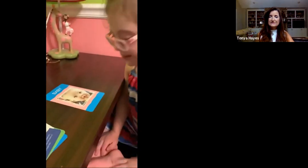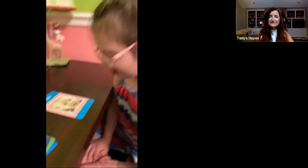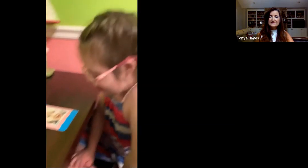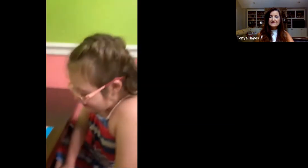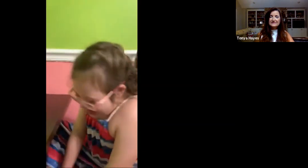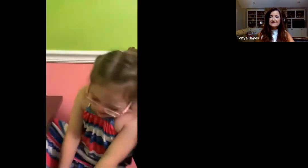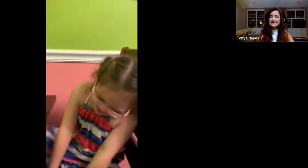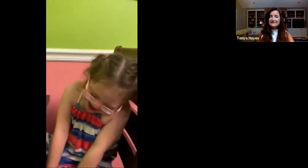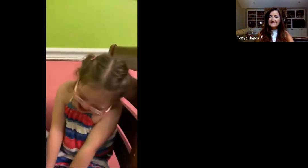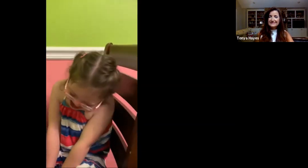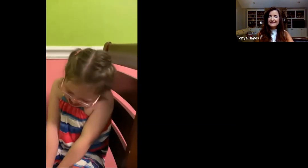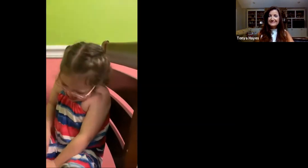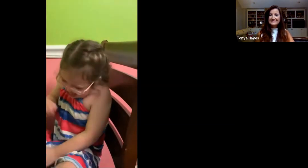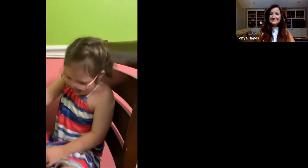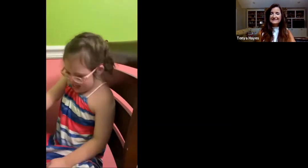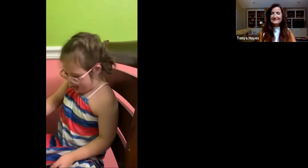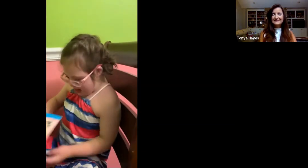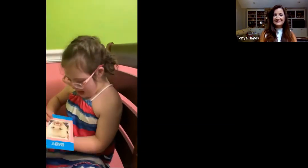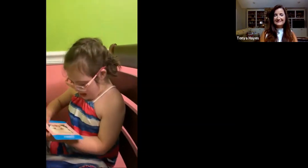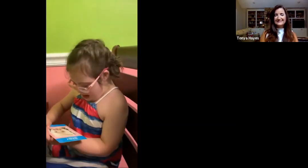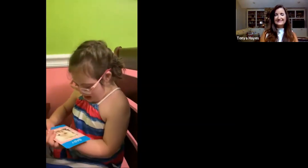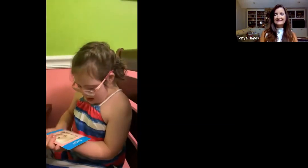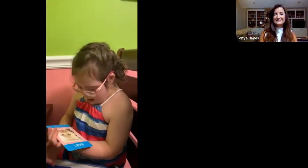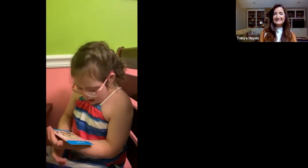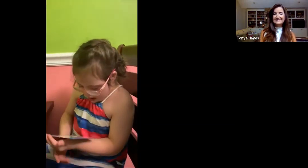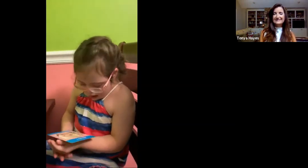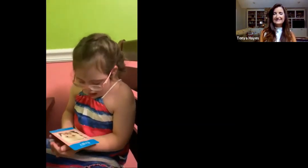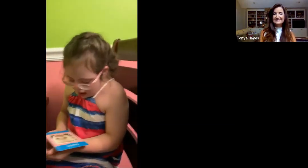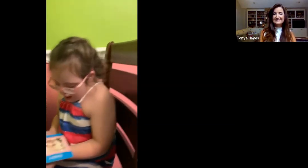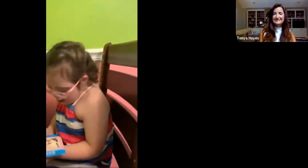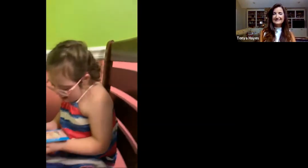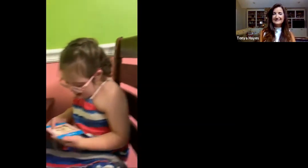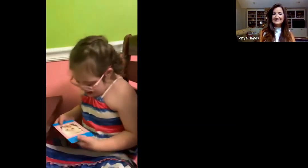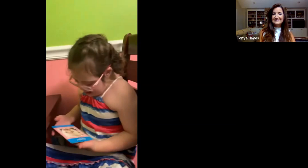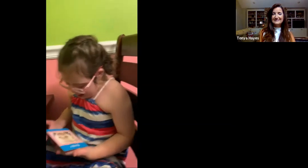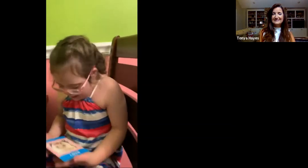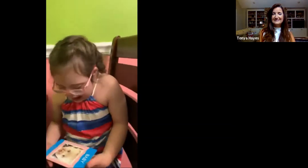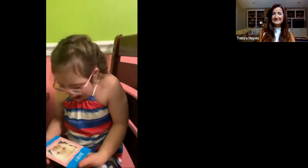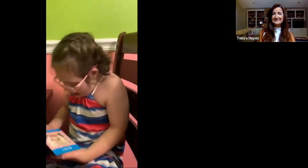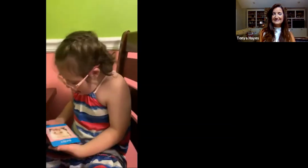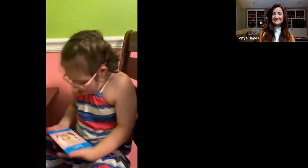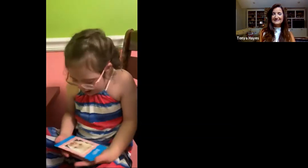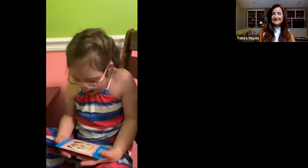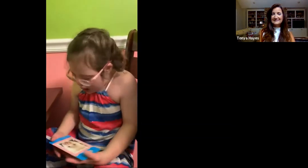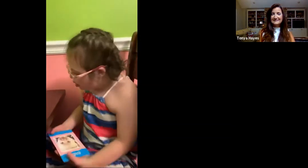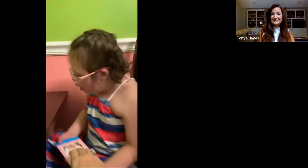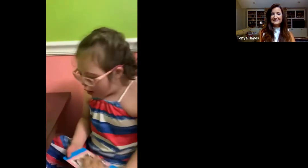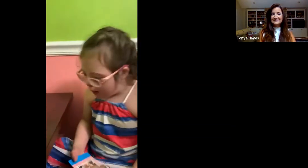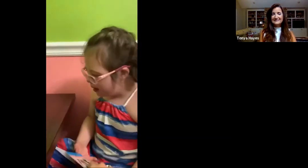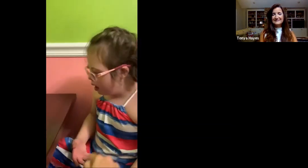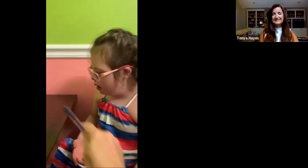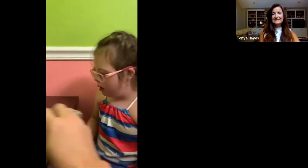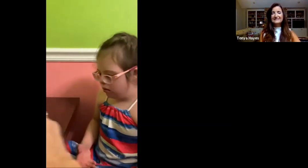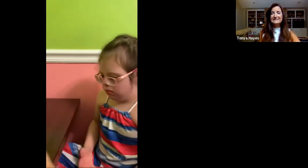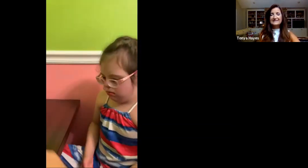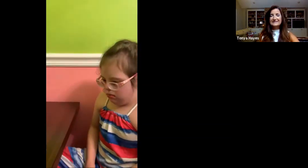look, what's that? Baby. Oh, show me the sign for baby. Do you remember? Show me baby. Baby. Yeah, show me